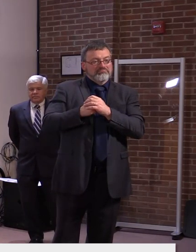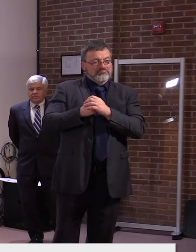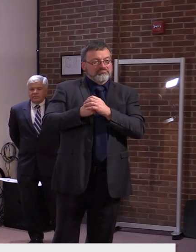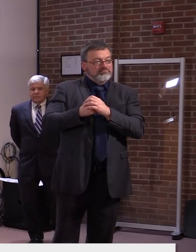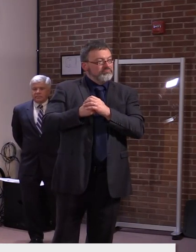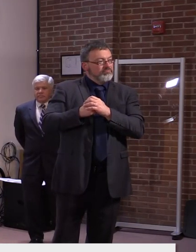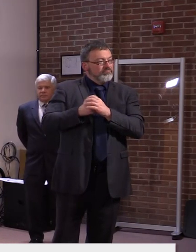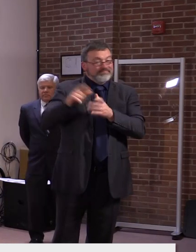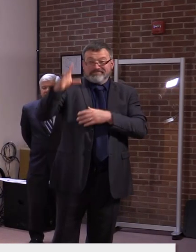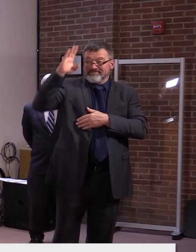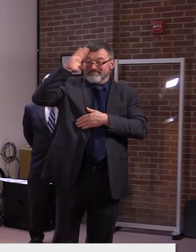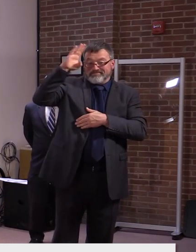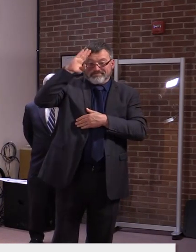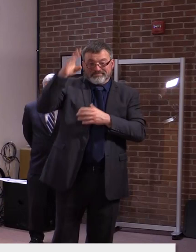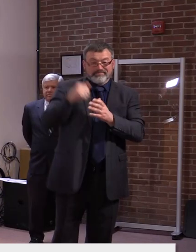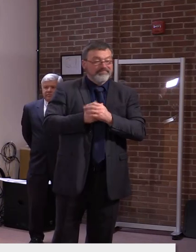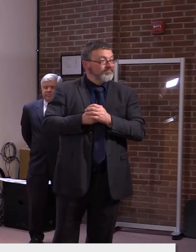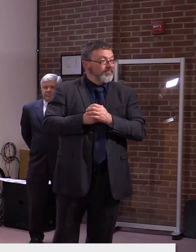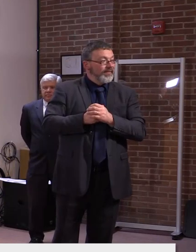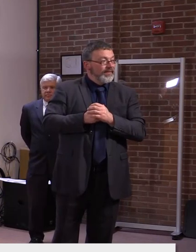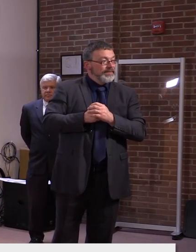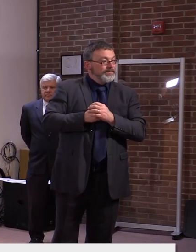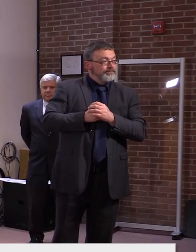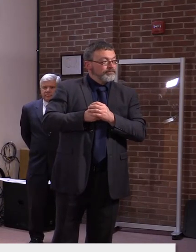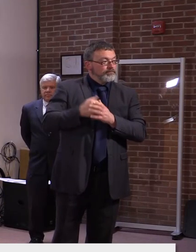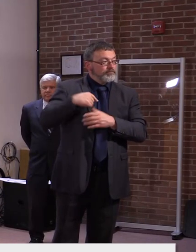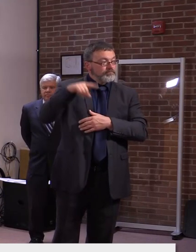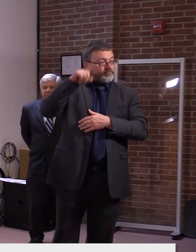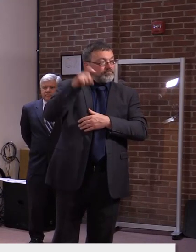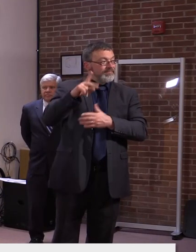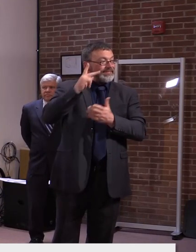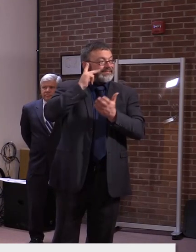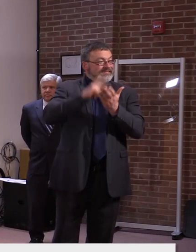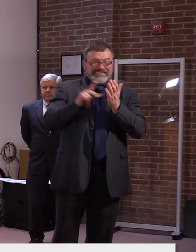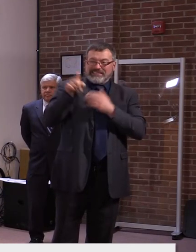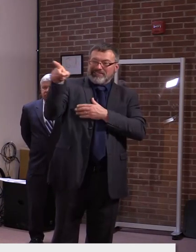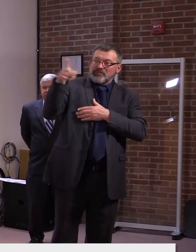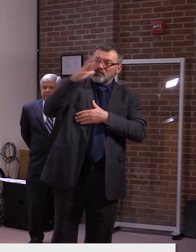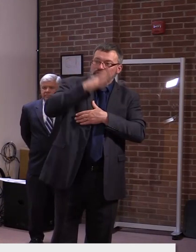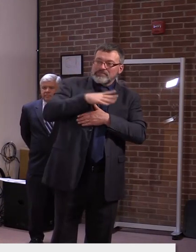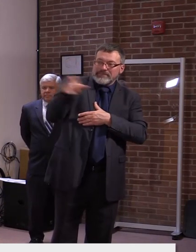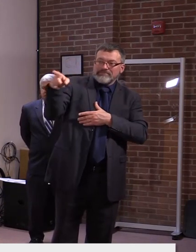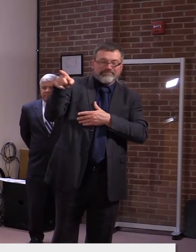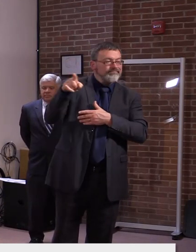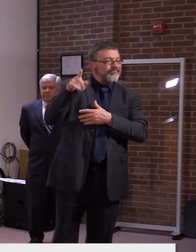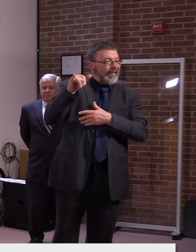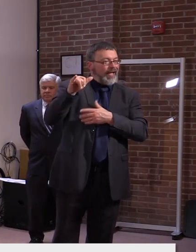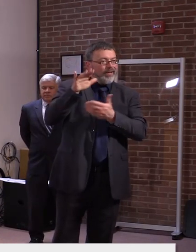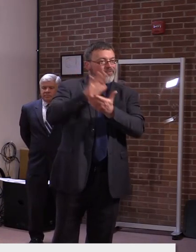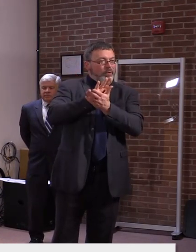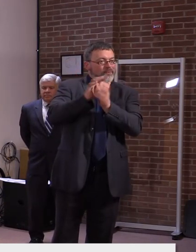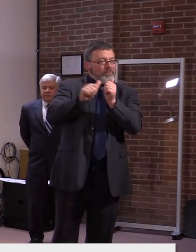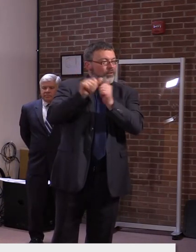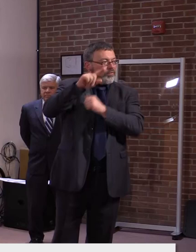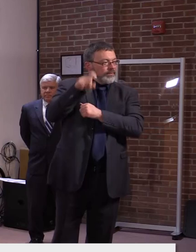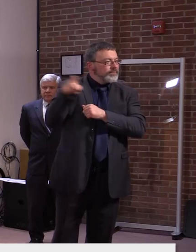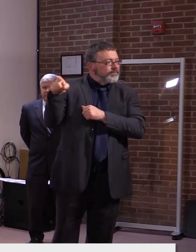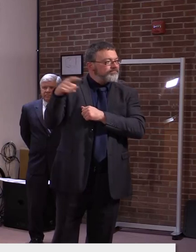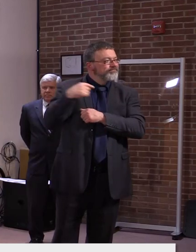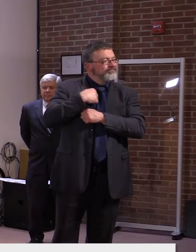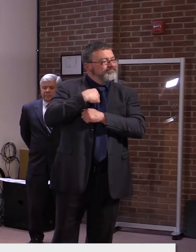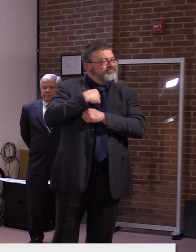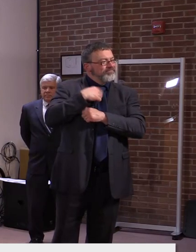Hello. I just have a question for Secretary Moore as well. Just to